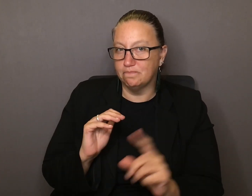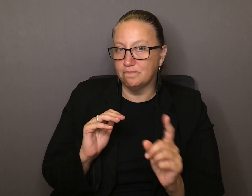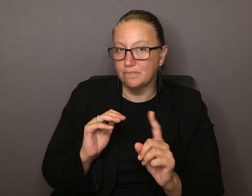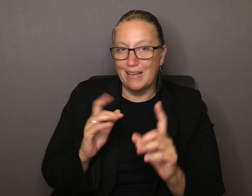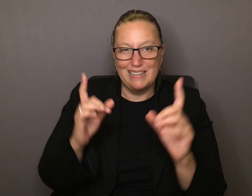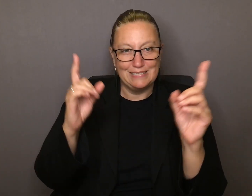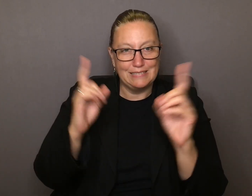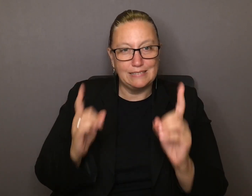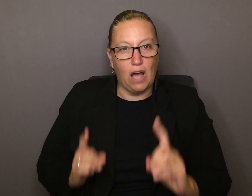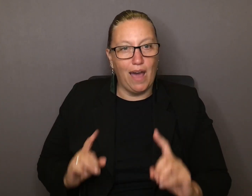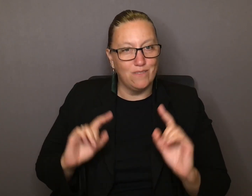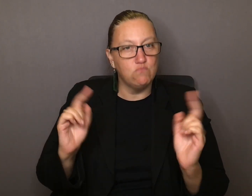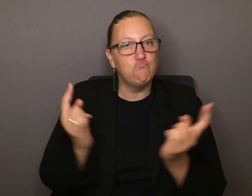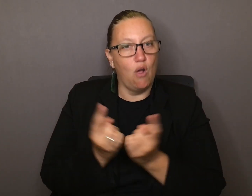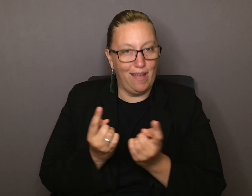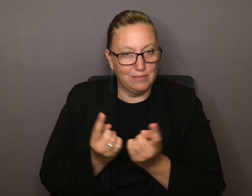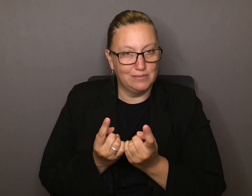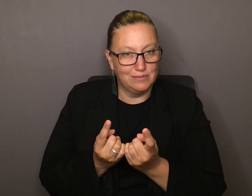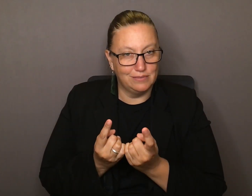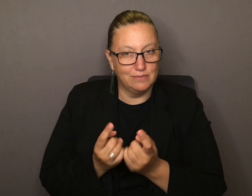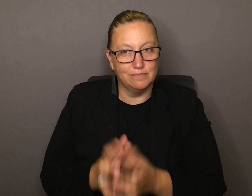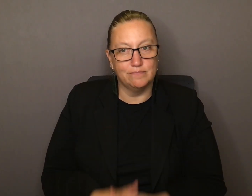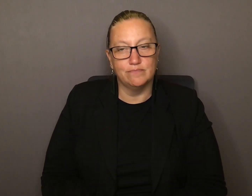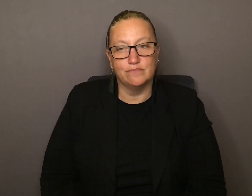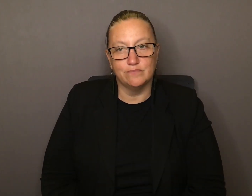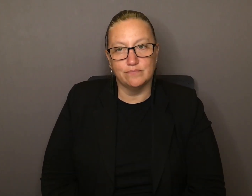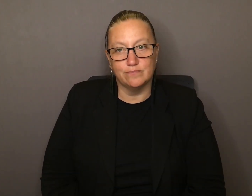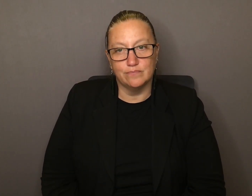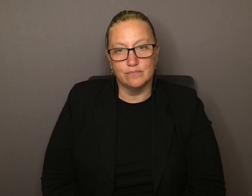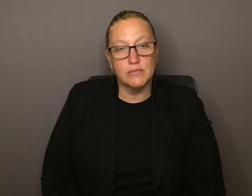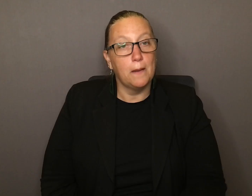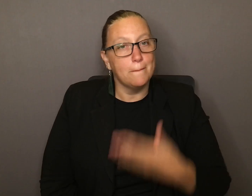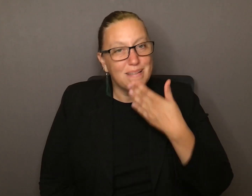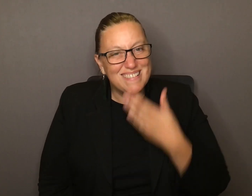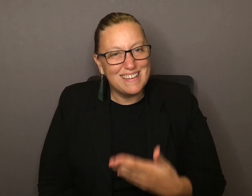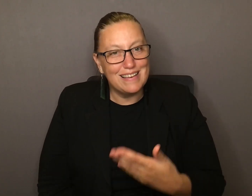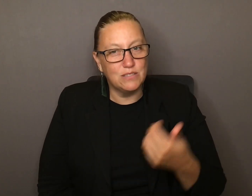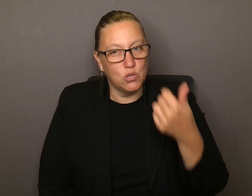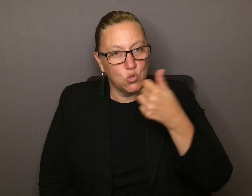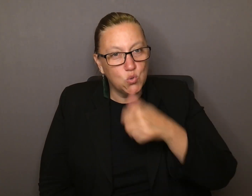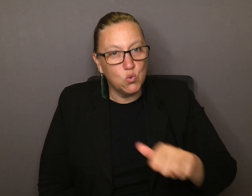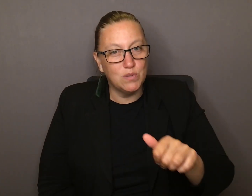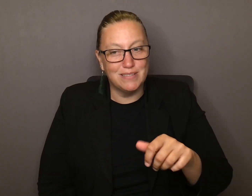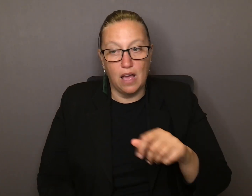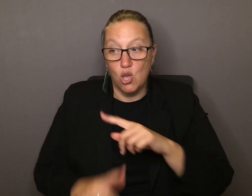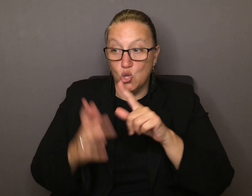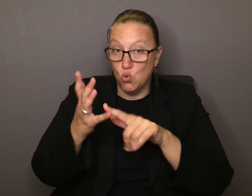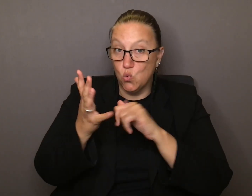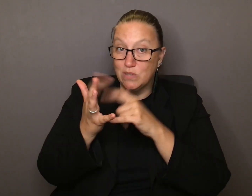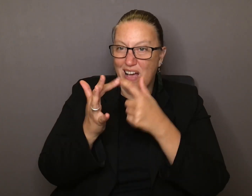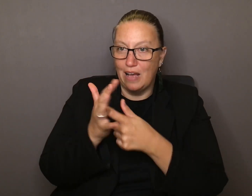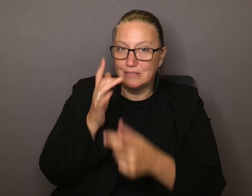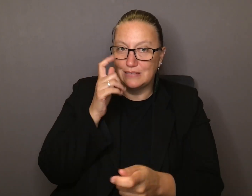of a product. Really encourage you to use user testing from the design phase and throughout